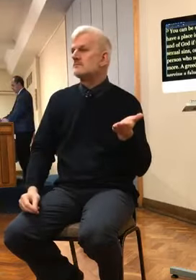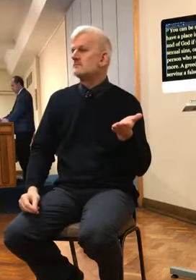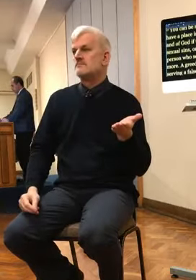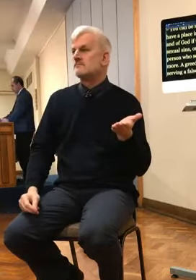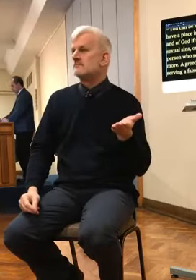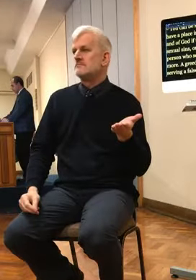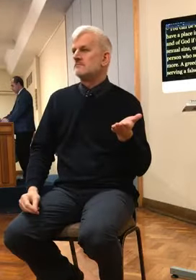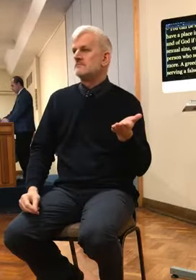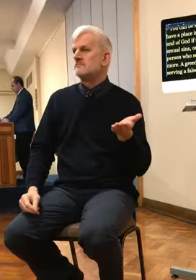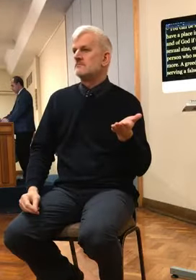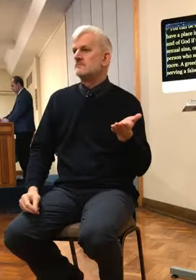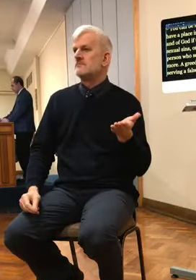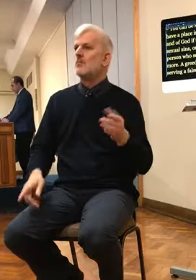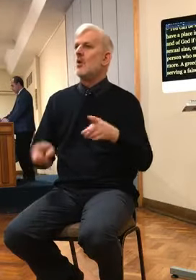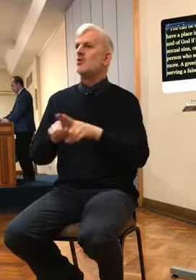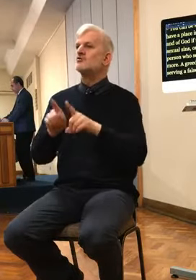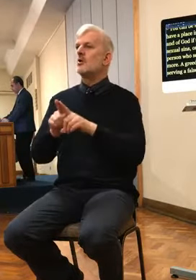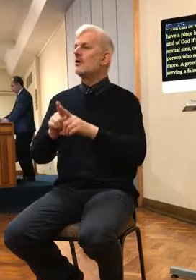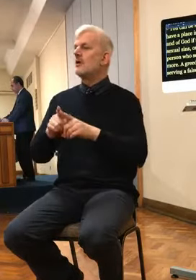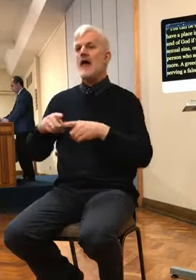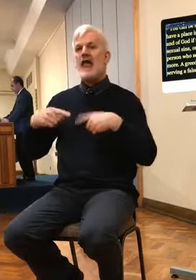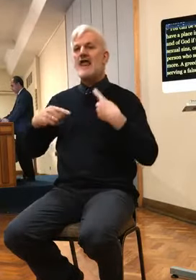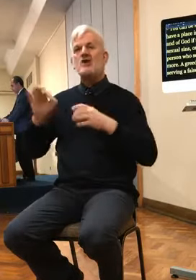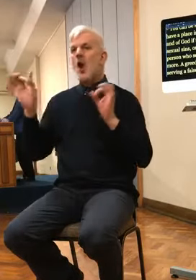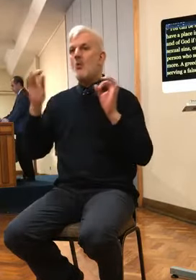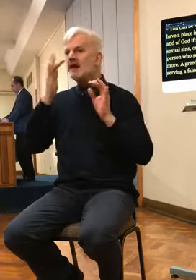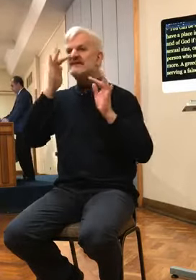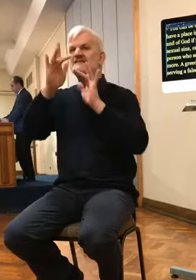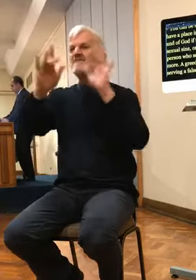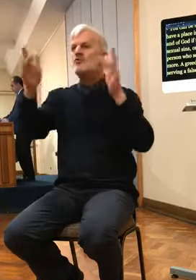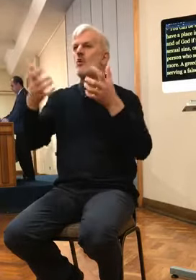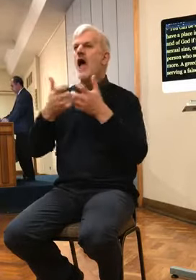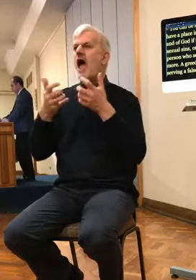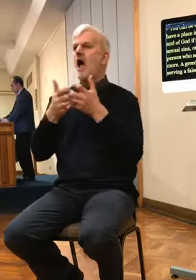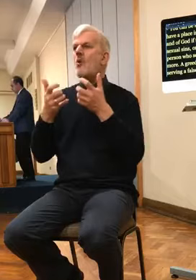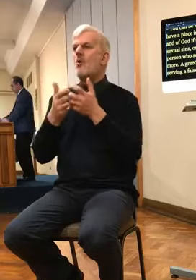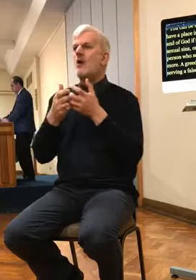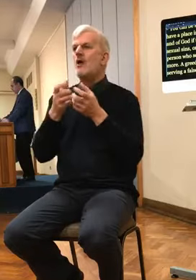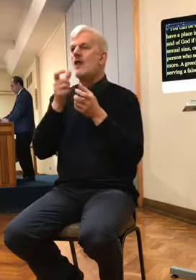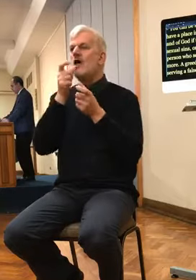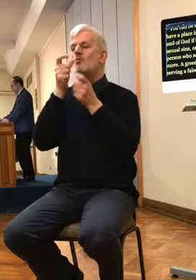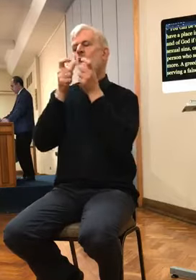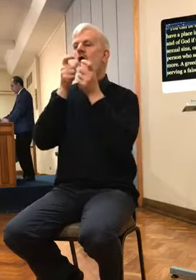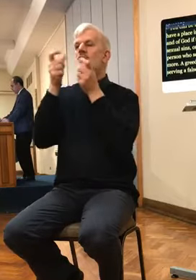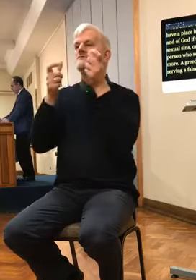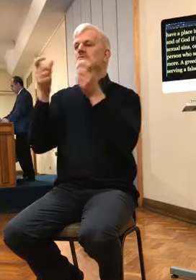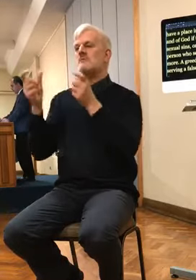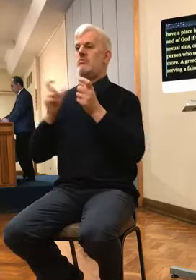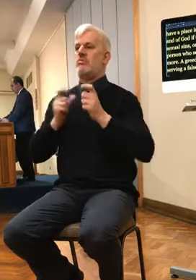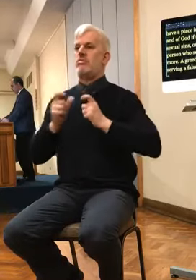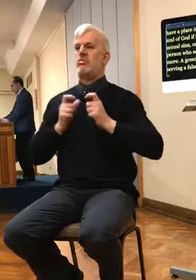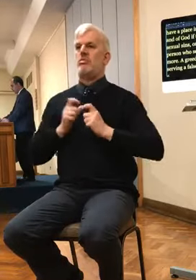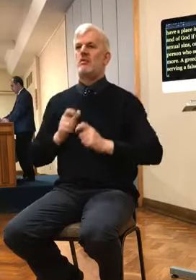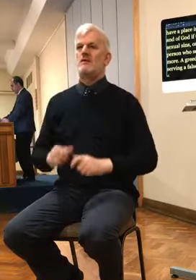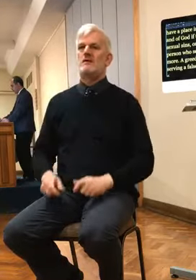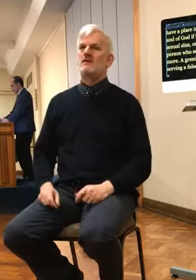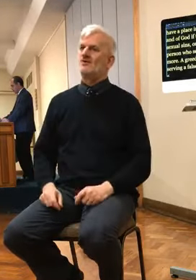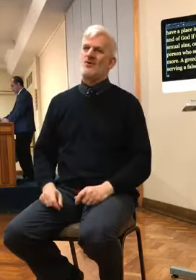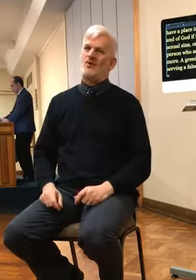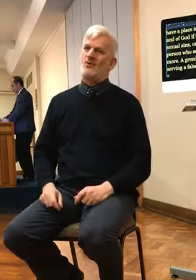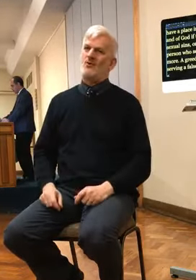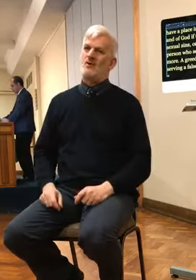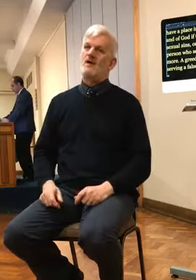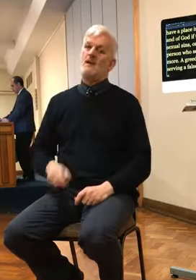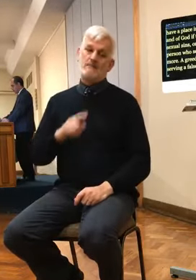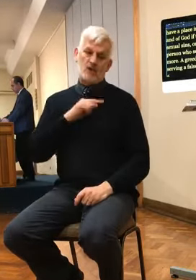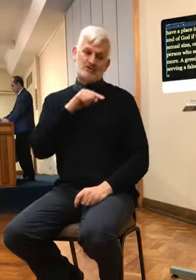Let no man deceive you with vain words, for because of these things cometh the wrath of God upon the